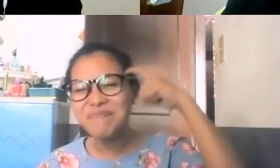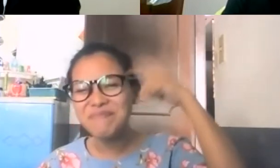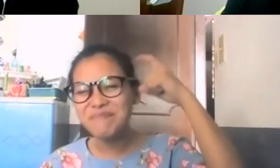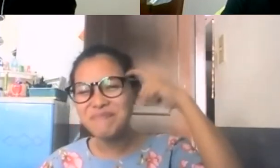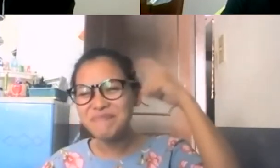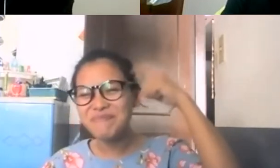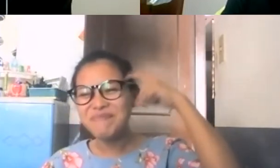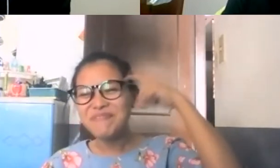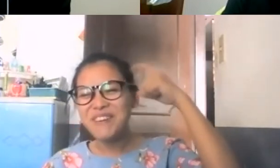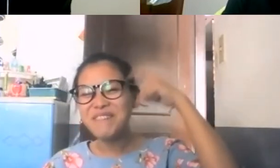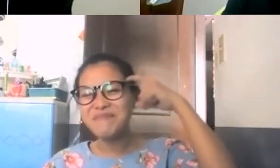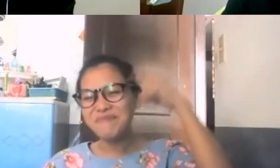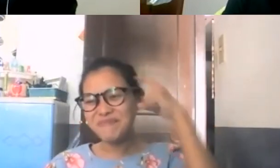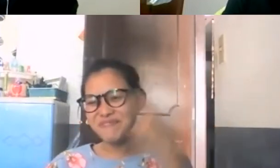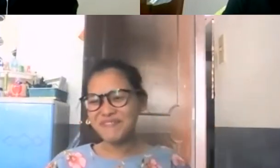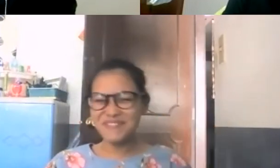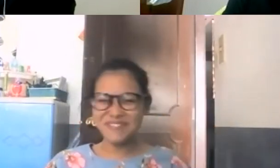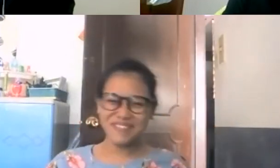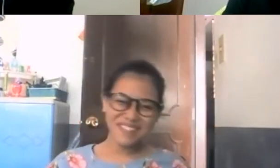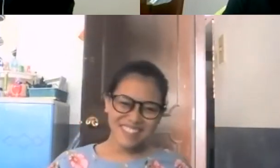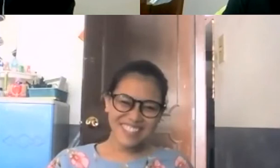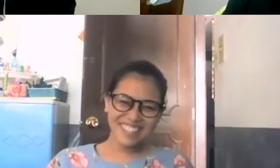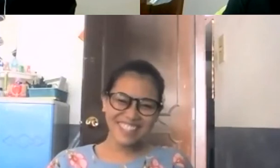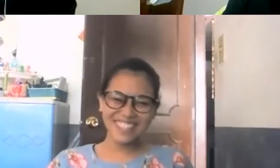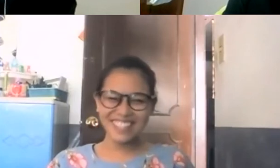Shaq is saying, "No, I'm going home." See this mirror?